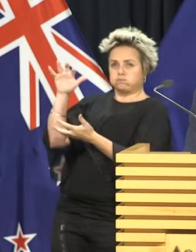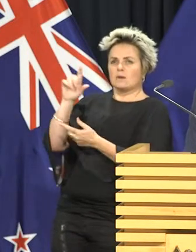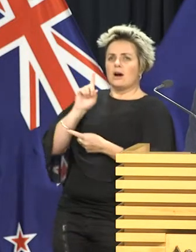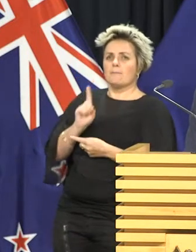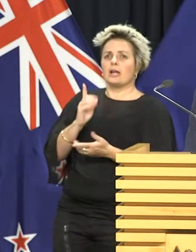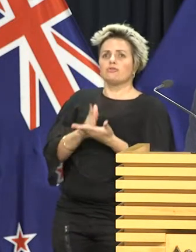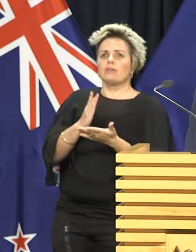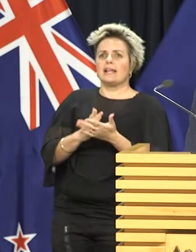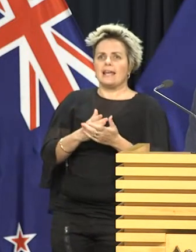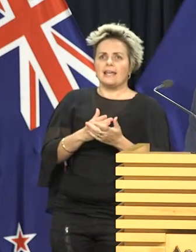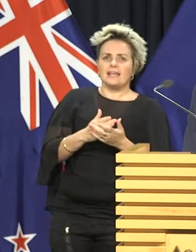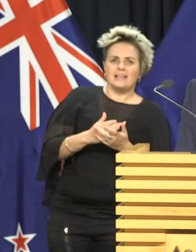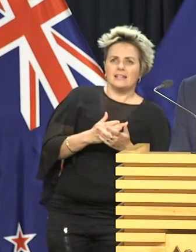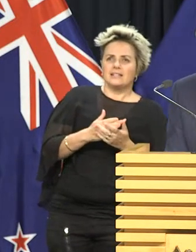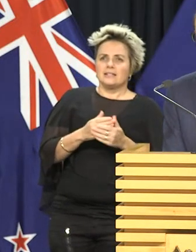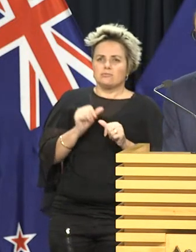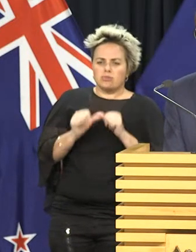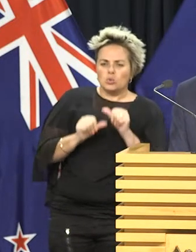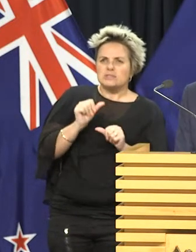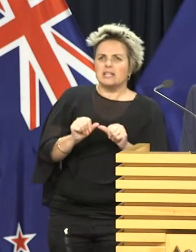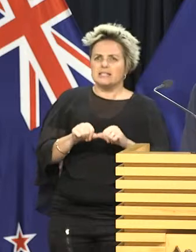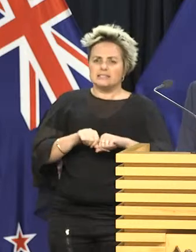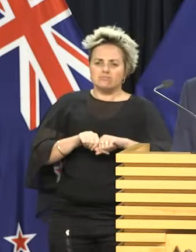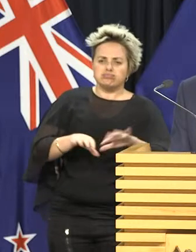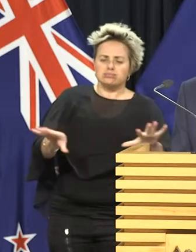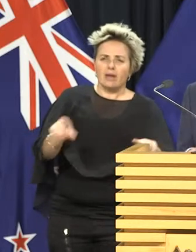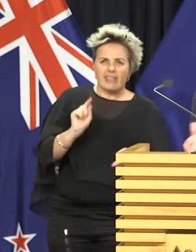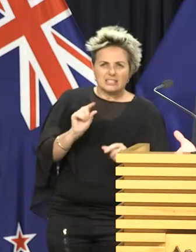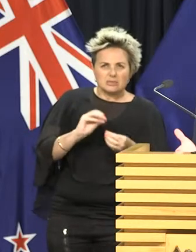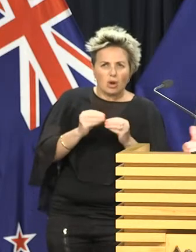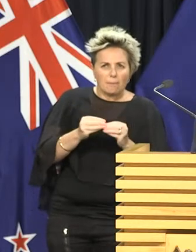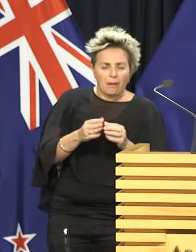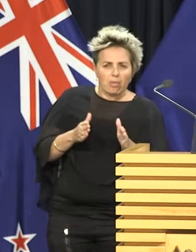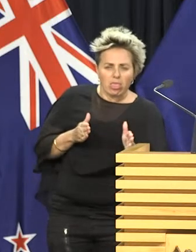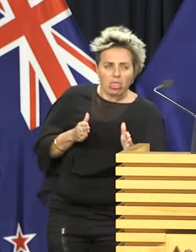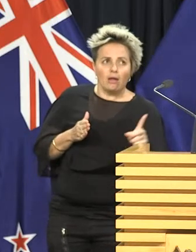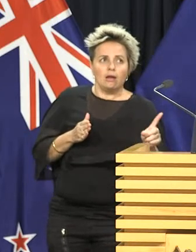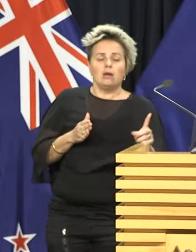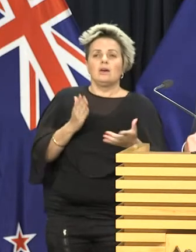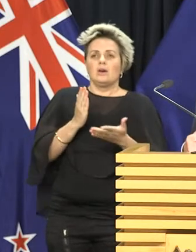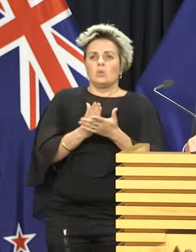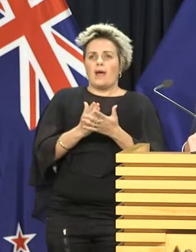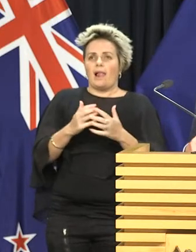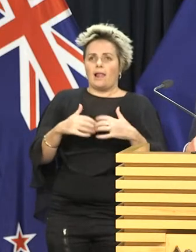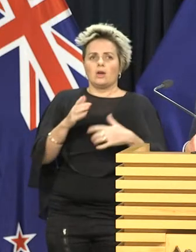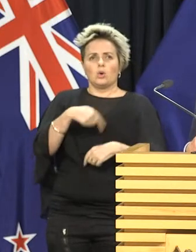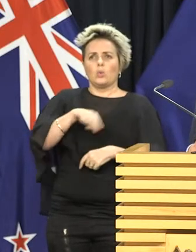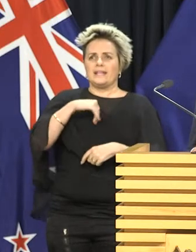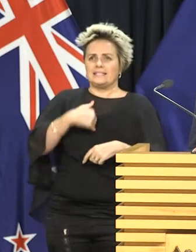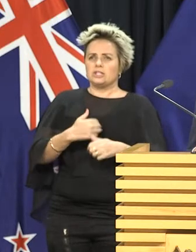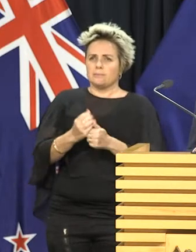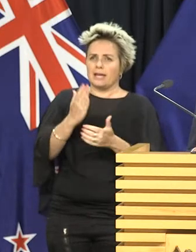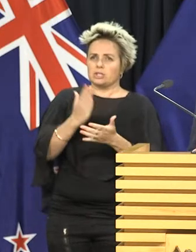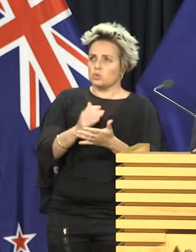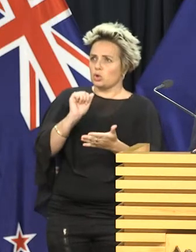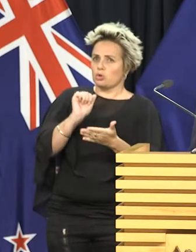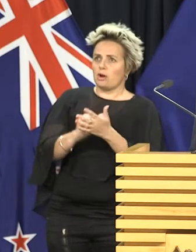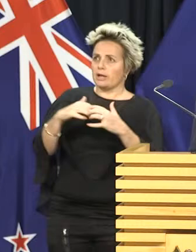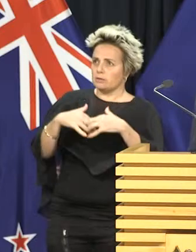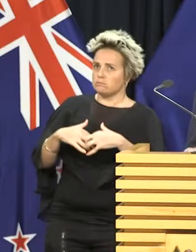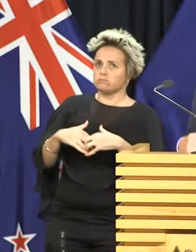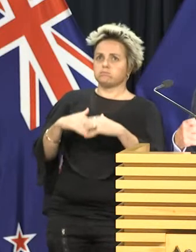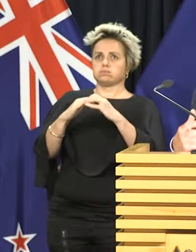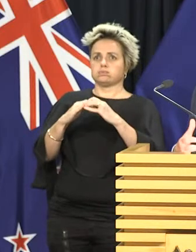mechanics of the rollout, correct? Well, it's standing up the vaccination program on top of continuing,